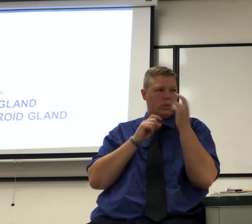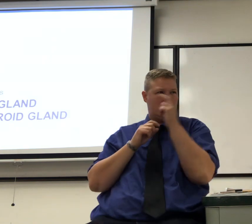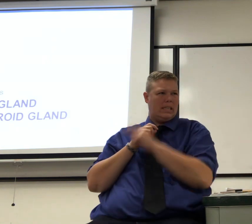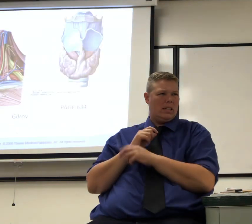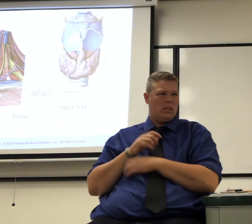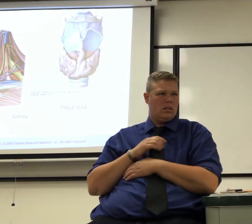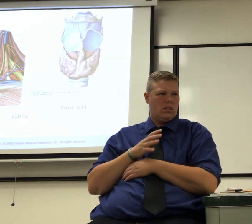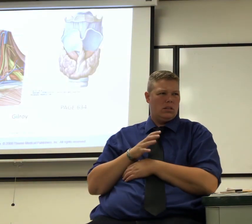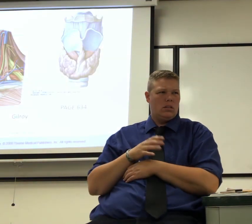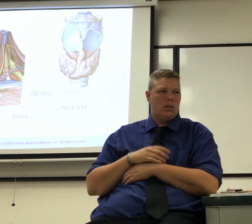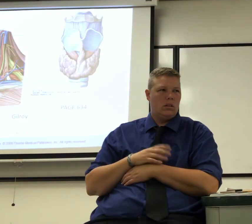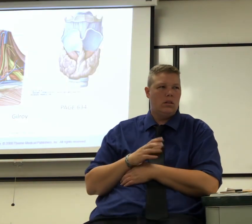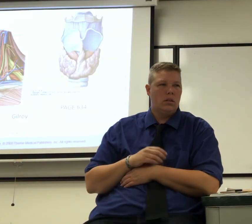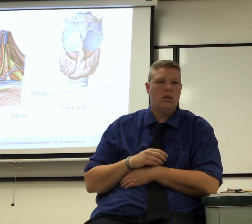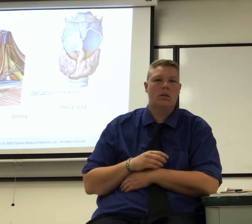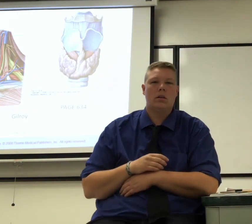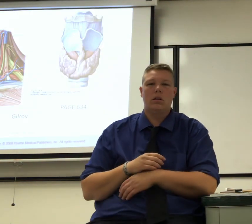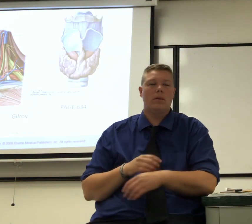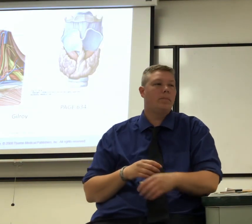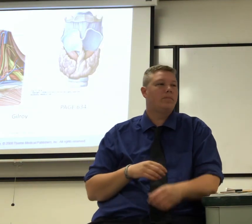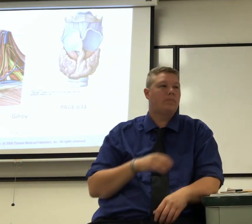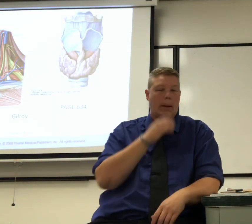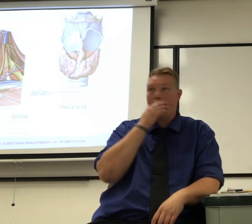Thyroid, okay, what's thyroid?